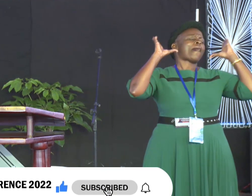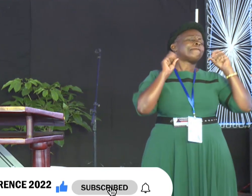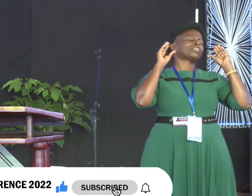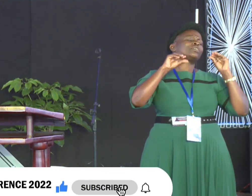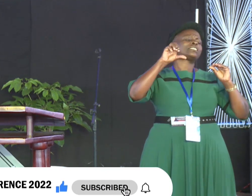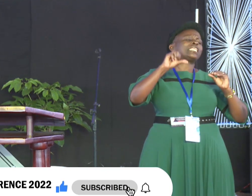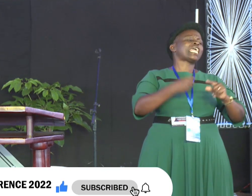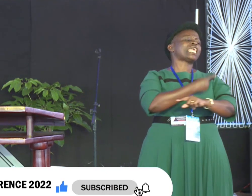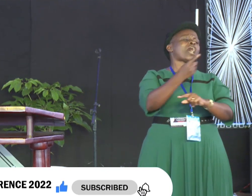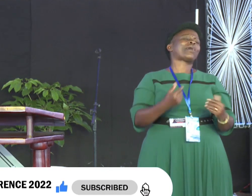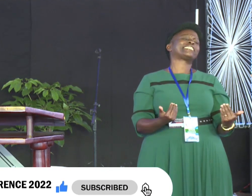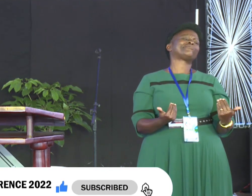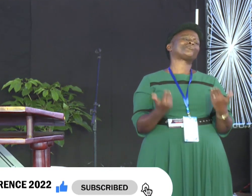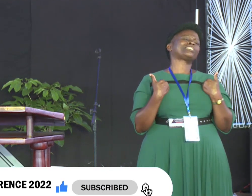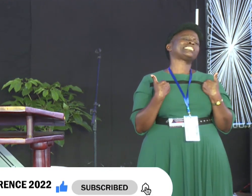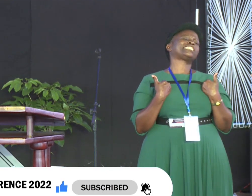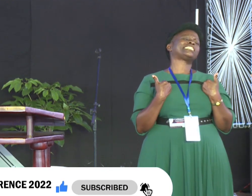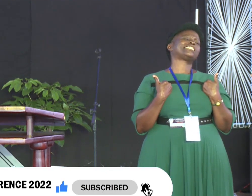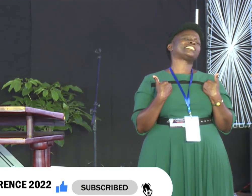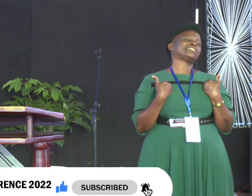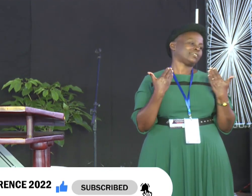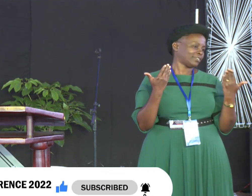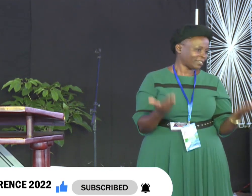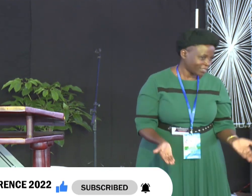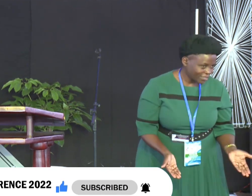You give your mattress 9 hours.